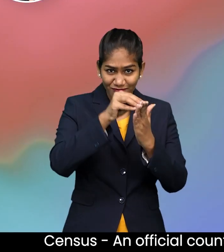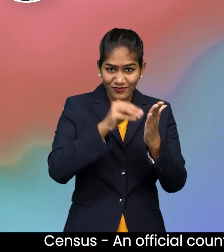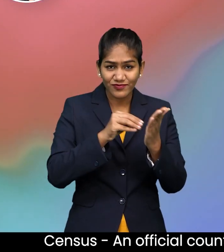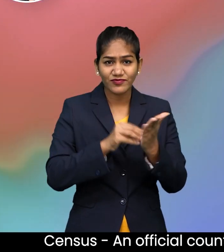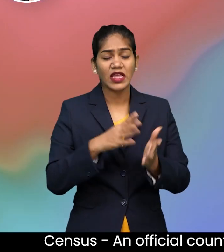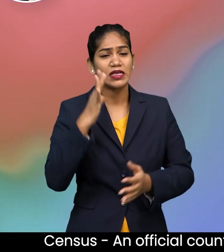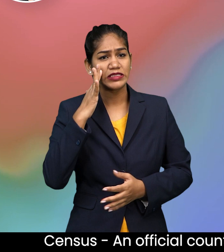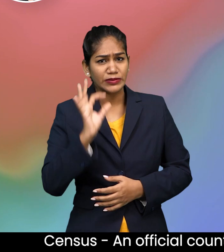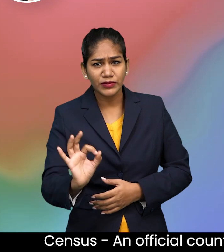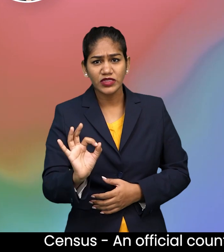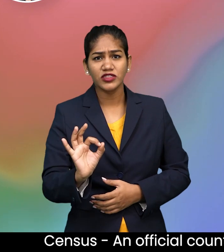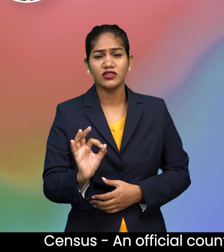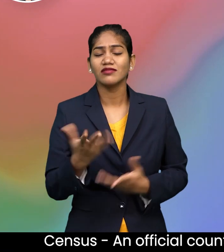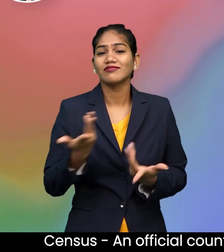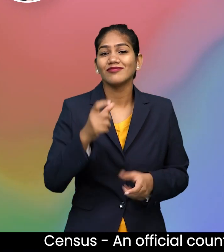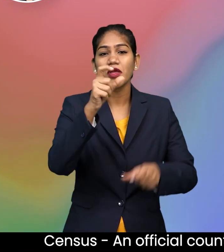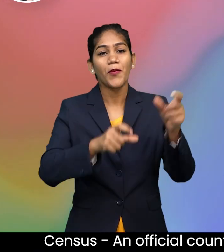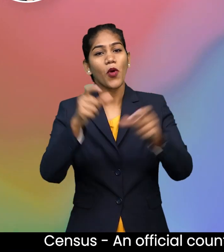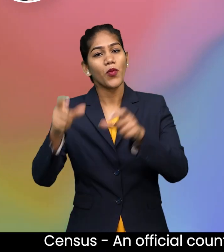especially of a population.